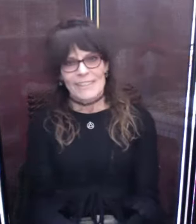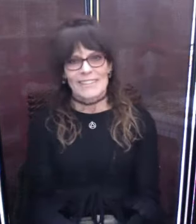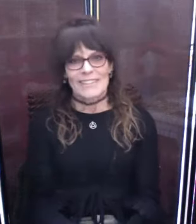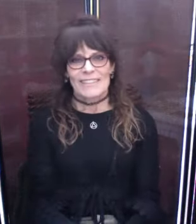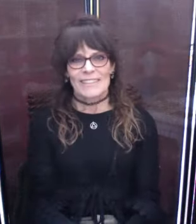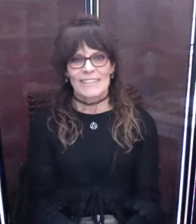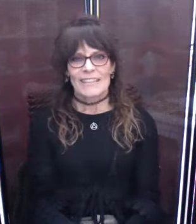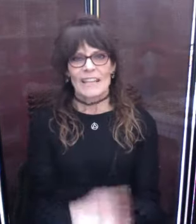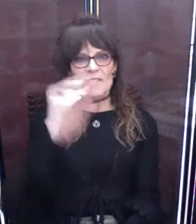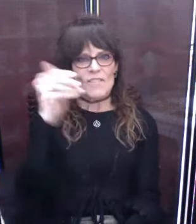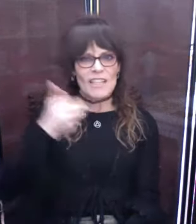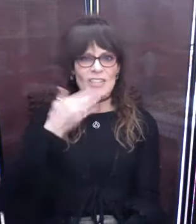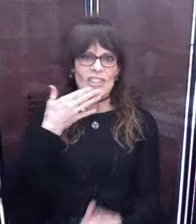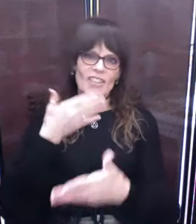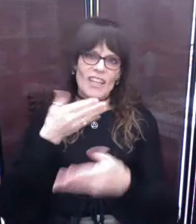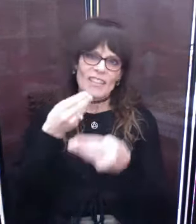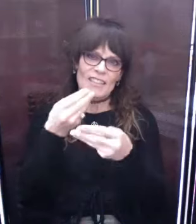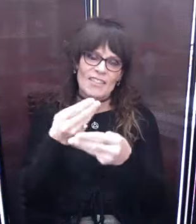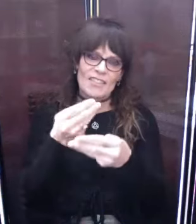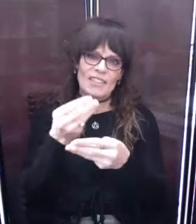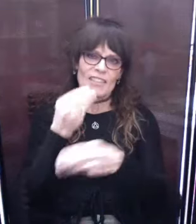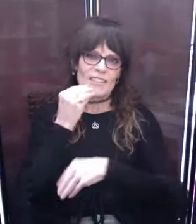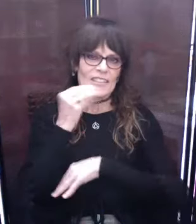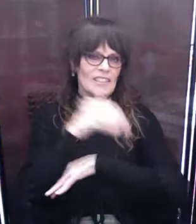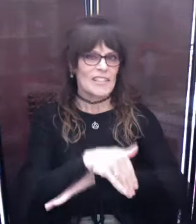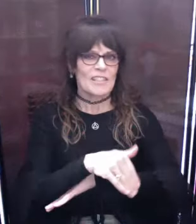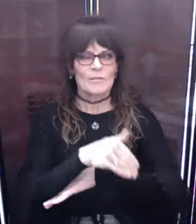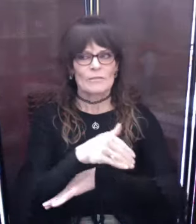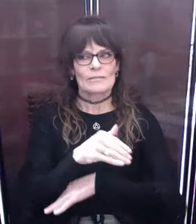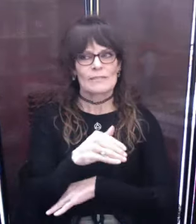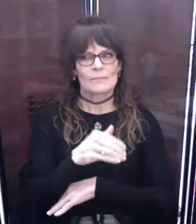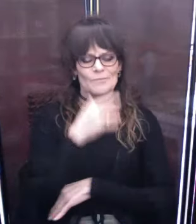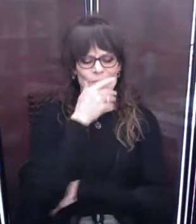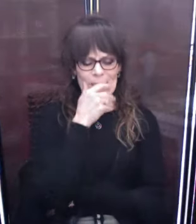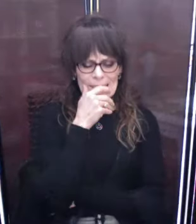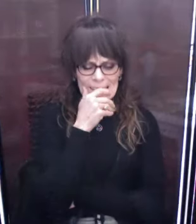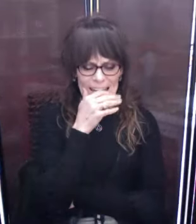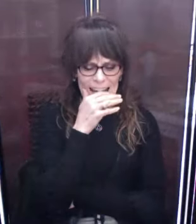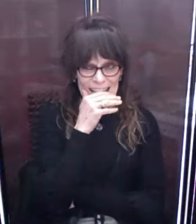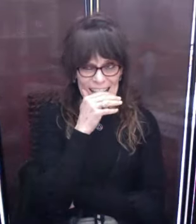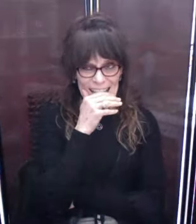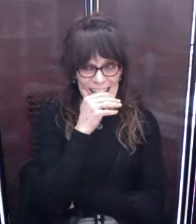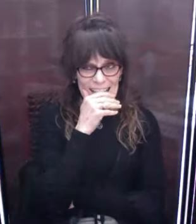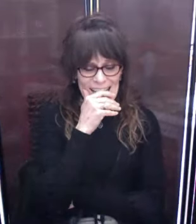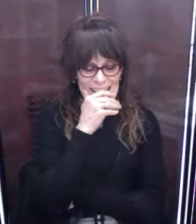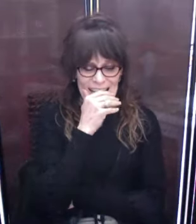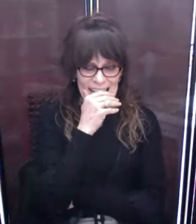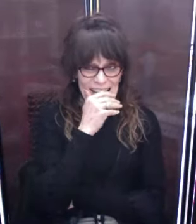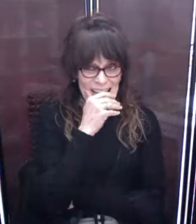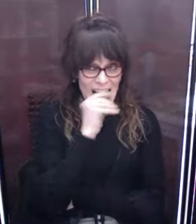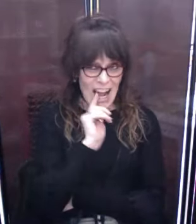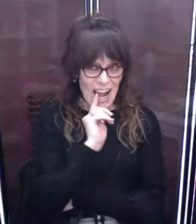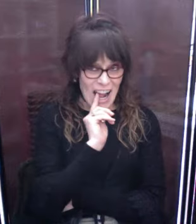Invitations to Thanksgiving dinner were along the lines of, are you coming? Yeah, you are.